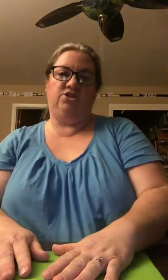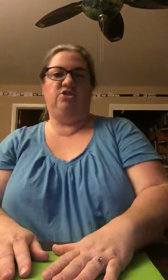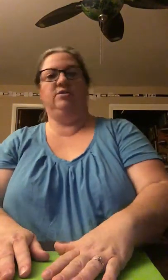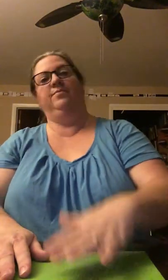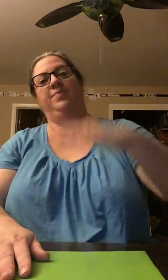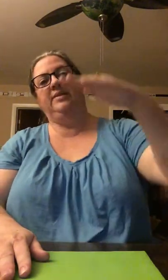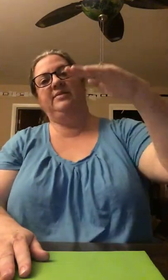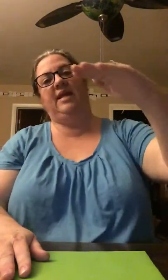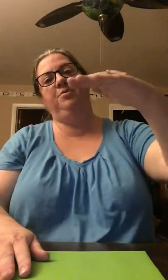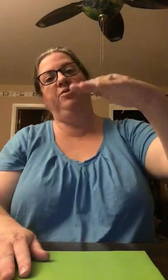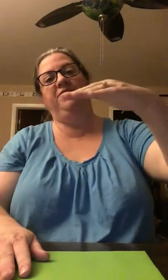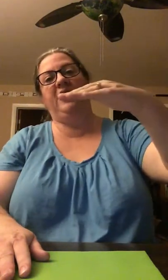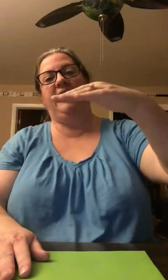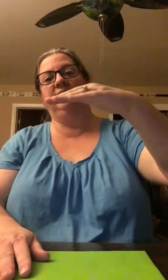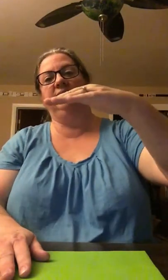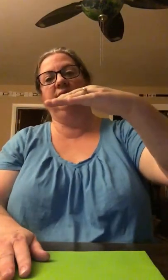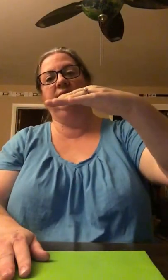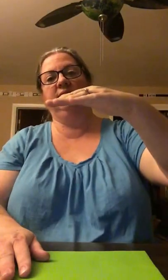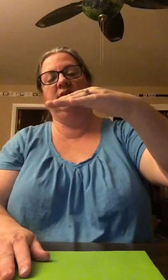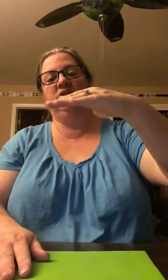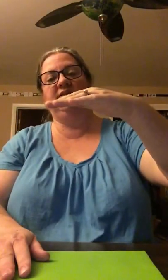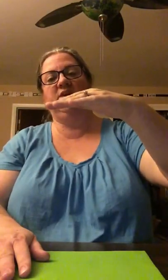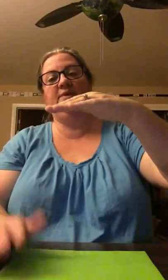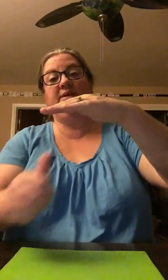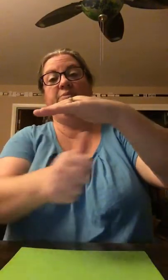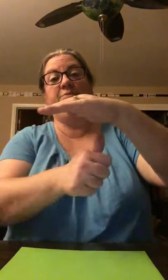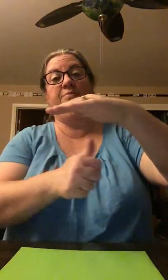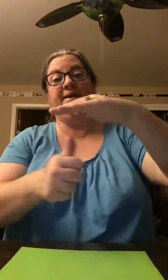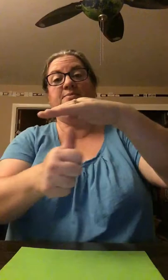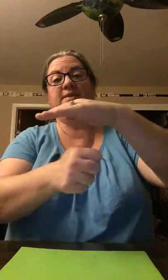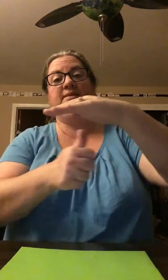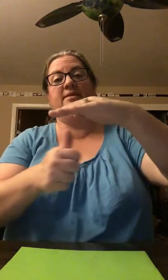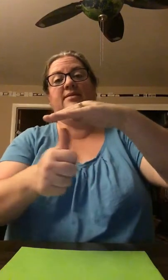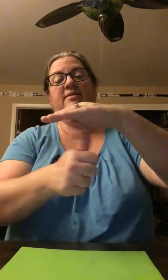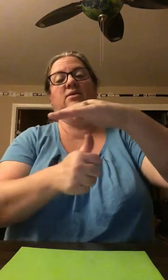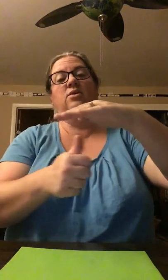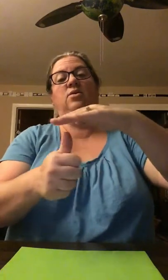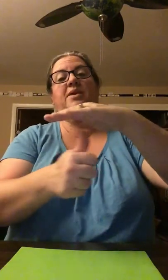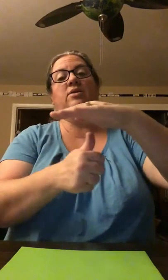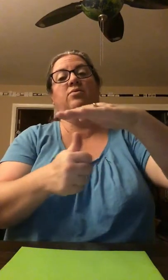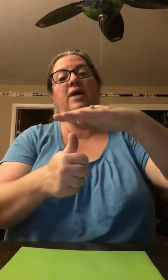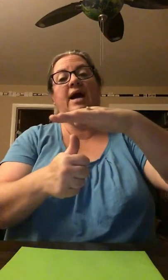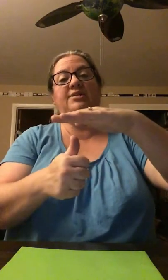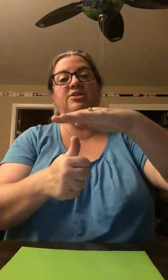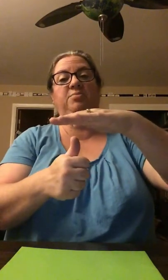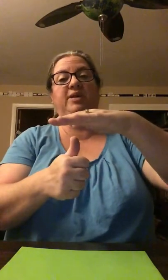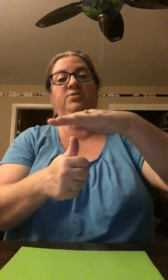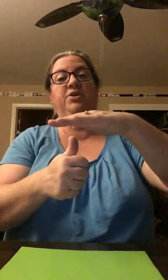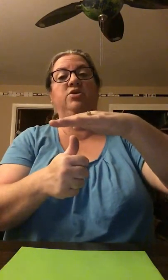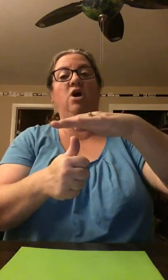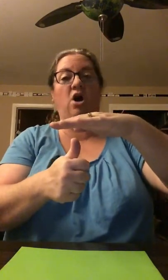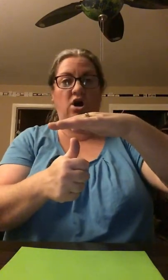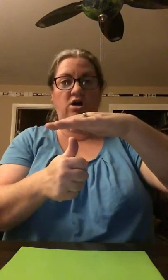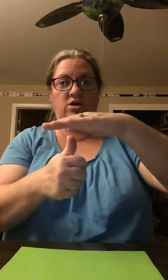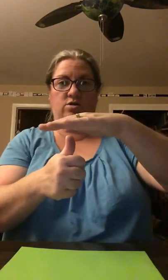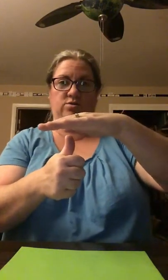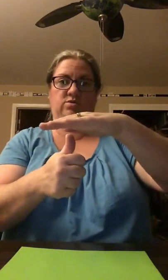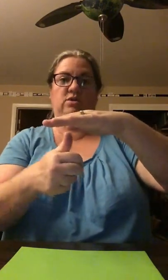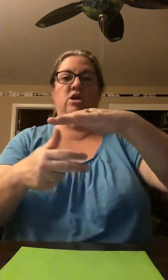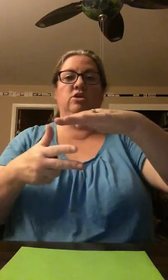Garage. Set up your roof again. Just like we did, remember basement? Well, now garage is a place where your car goes. So